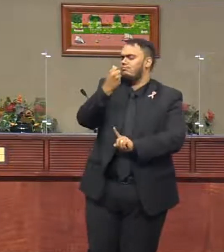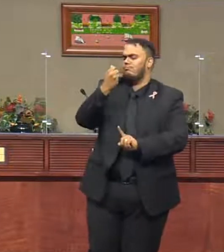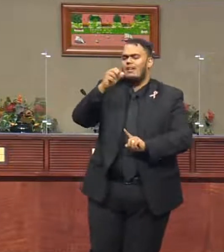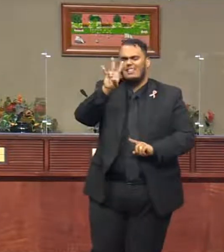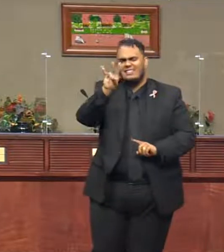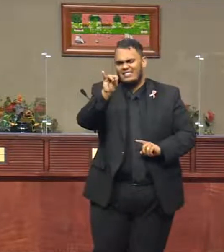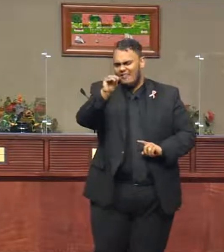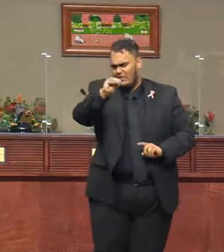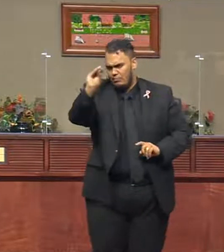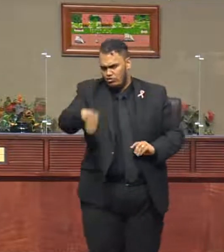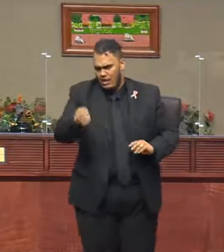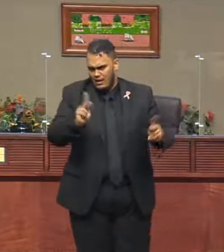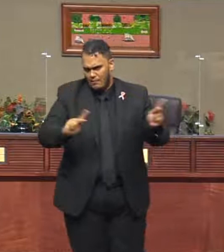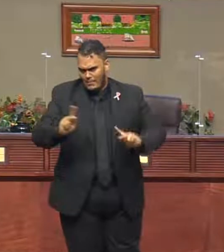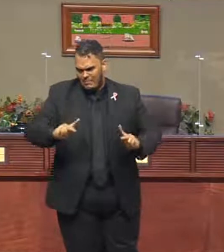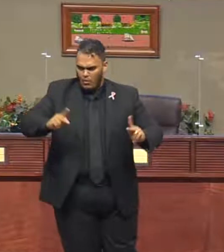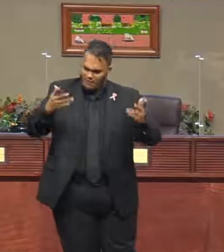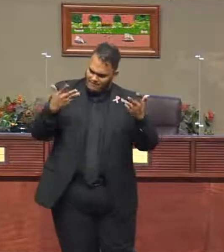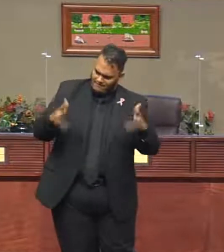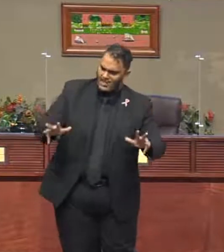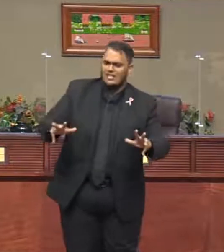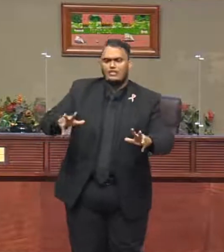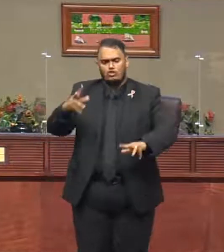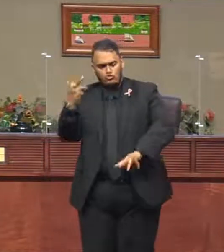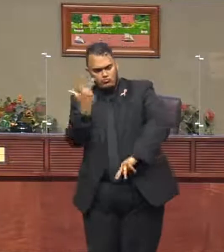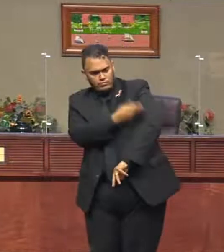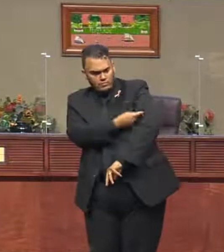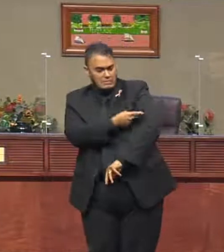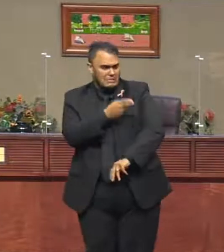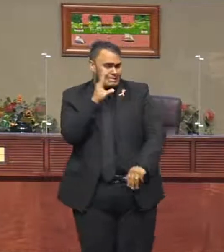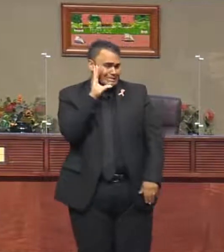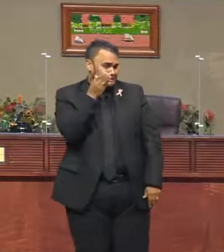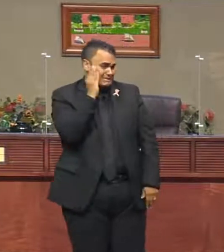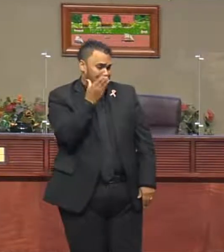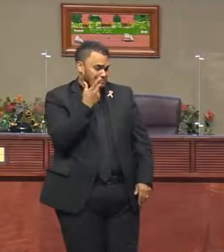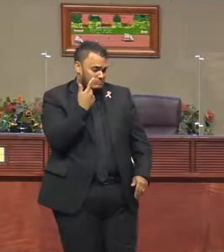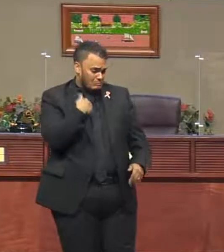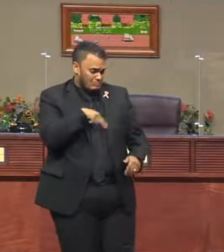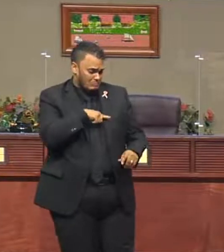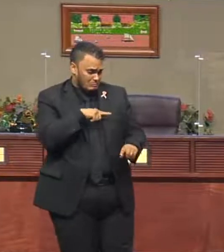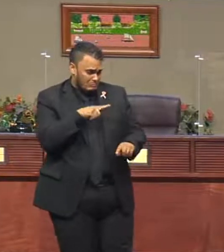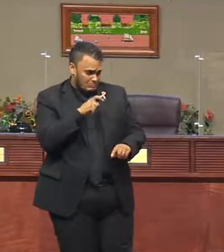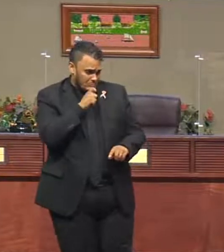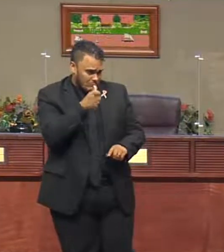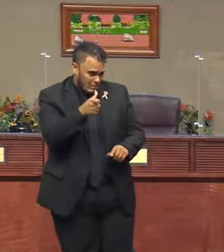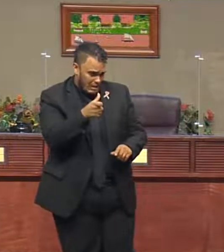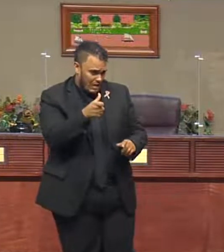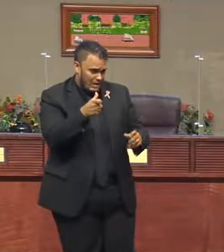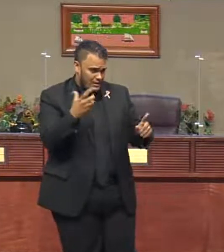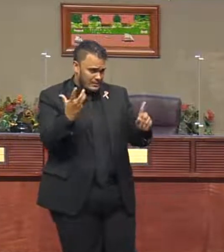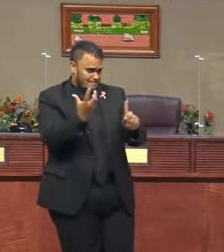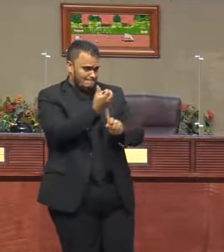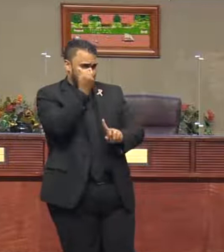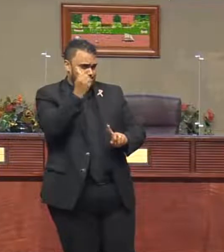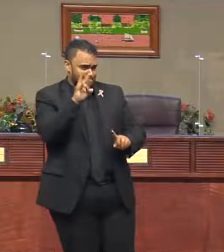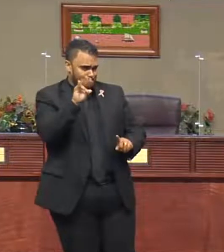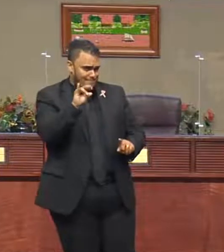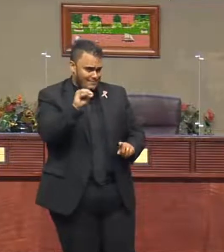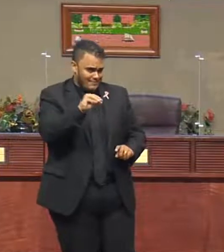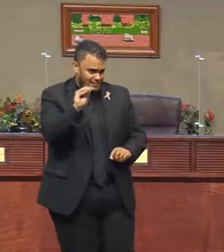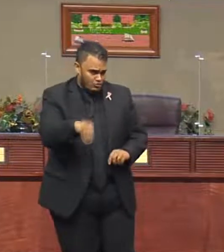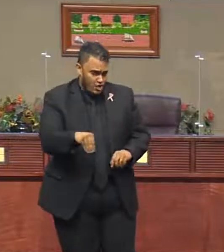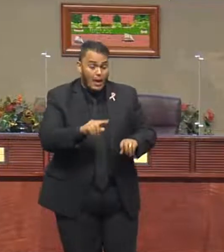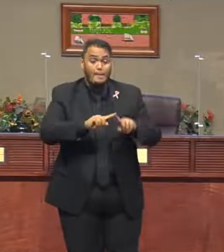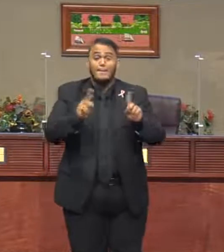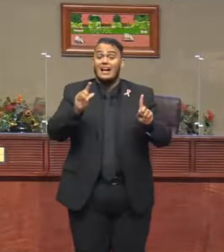group who would have been inoculated. It does not appear we're going to reach that number, but the number that we ultimately were